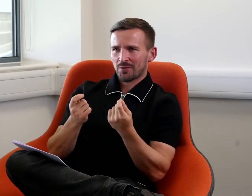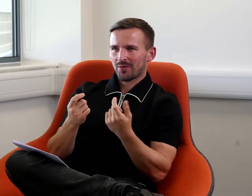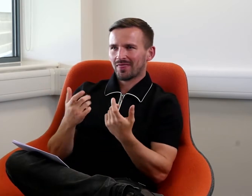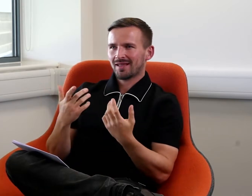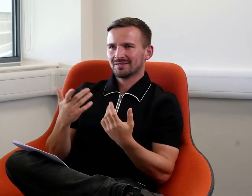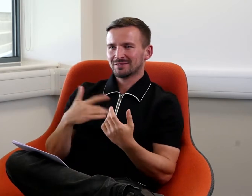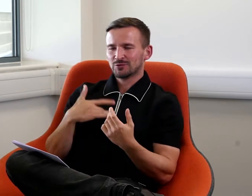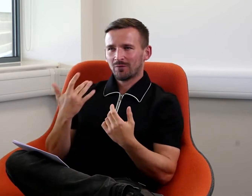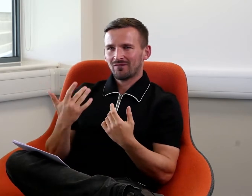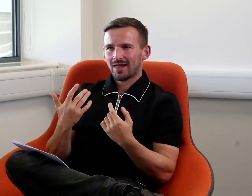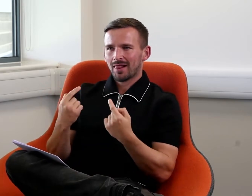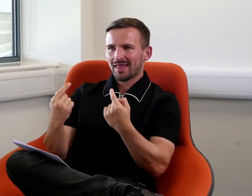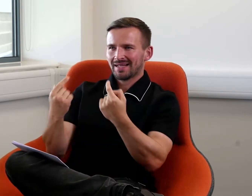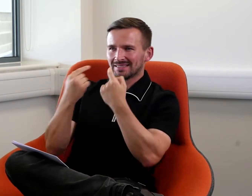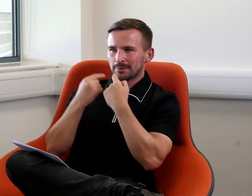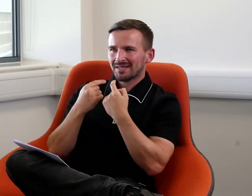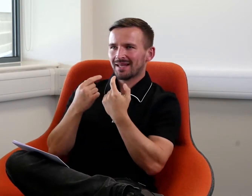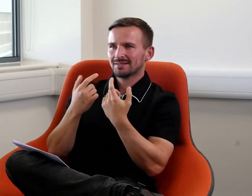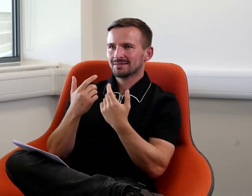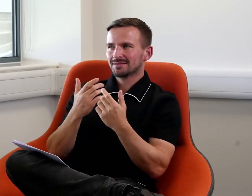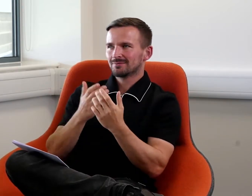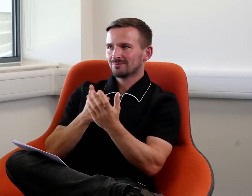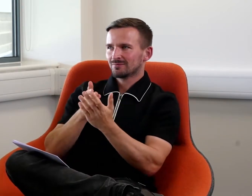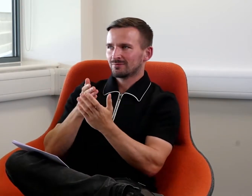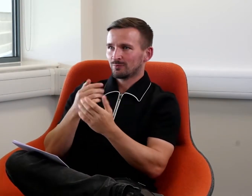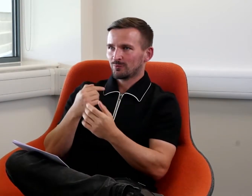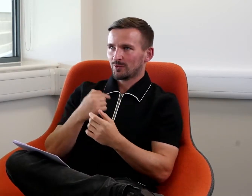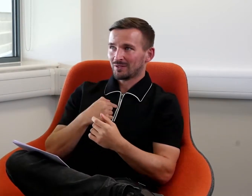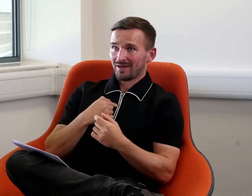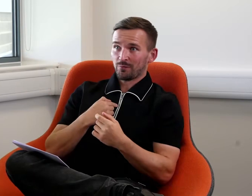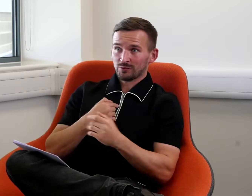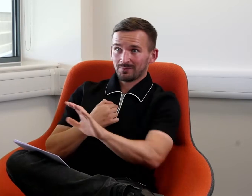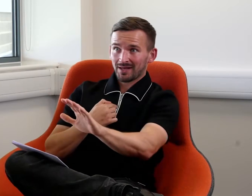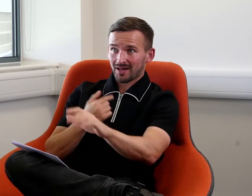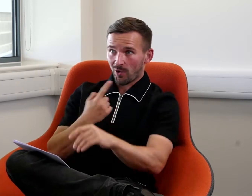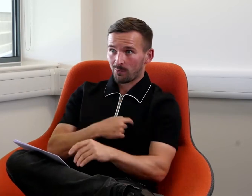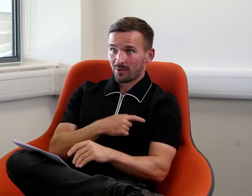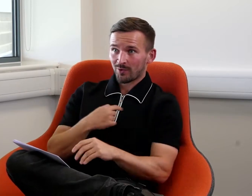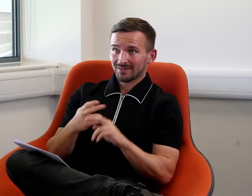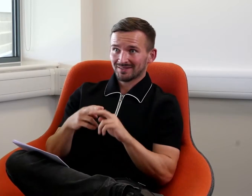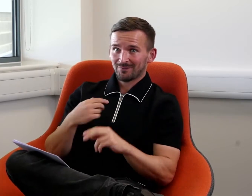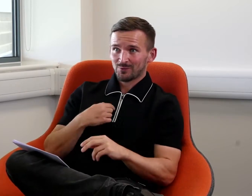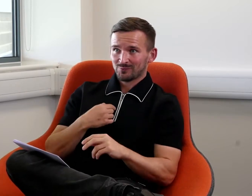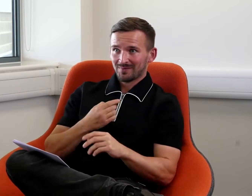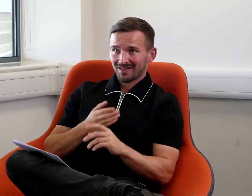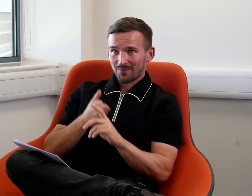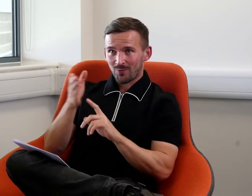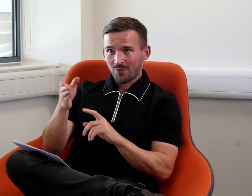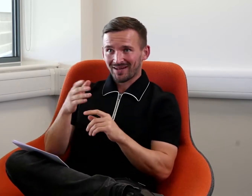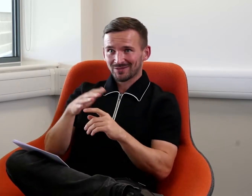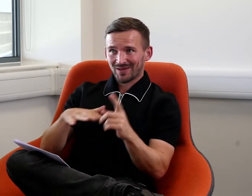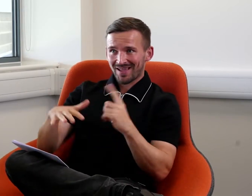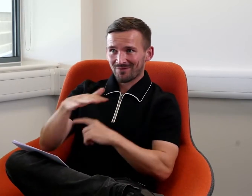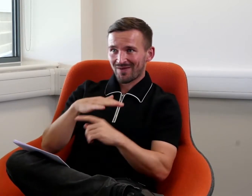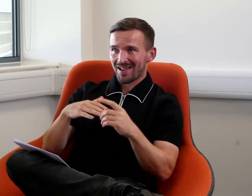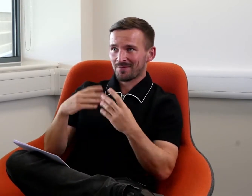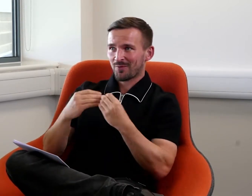did you juggle that? Did you feel intimidated? I mean, if it was me, to be honest, I think going from that, you've obviously